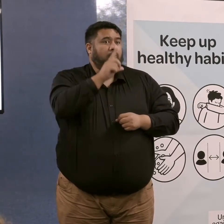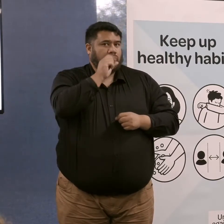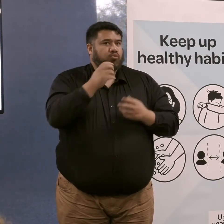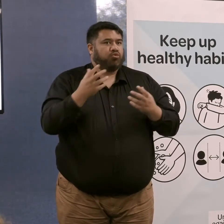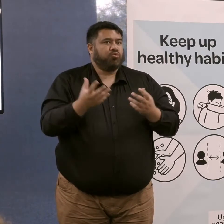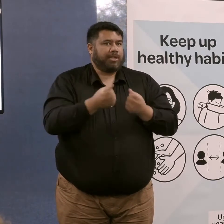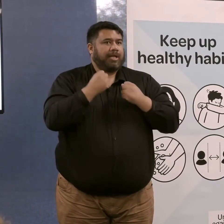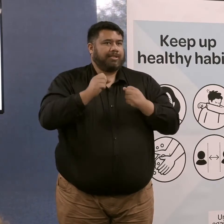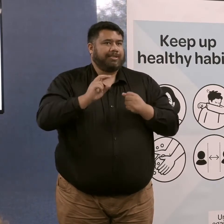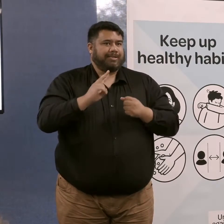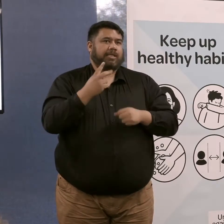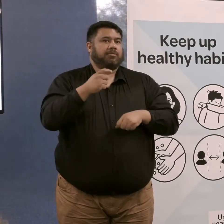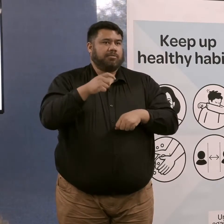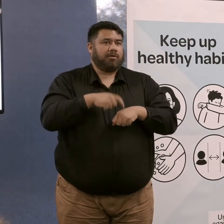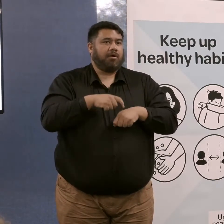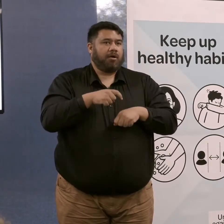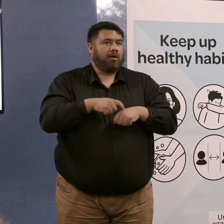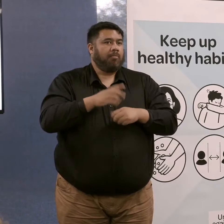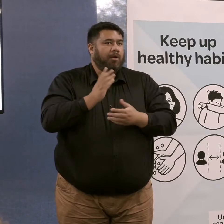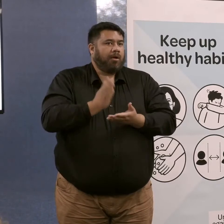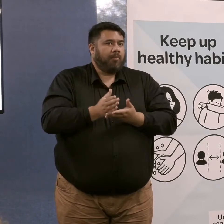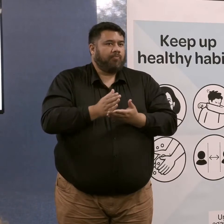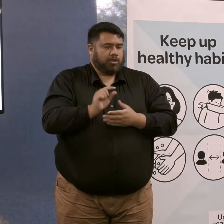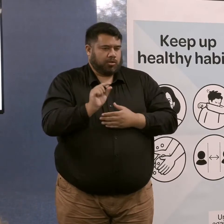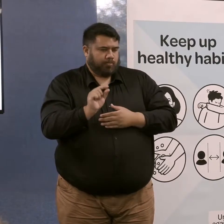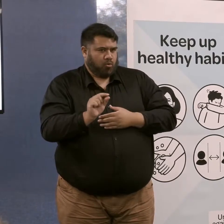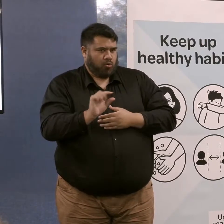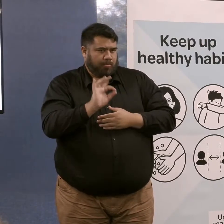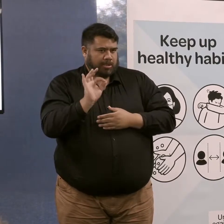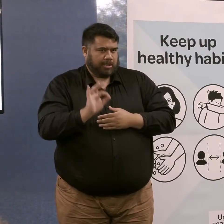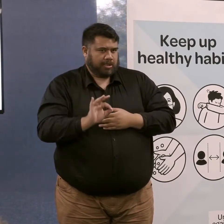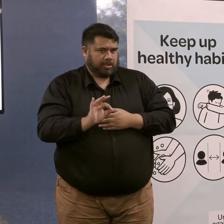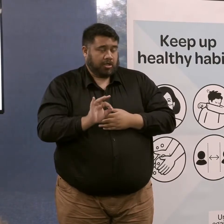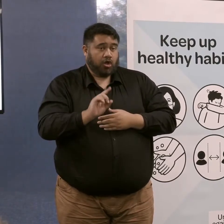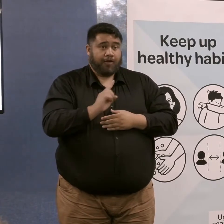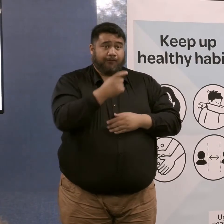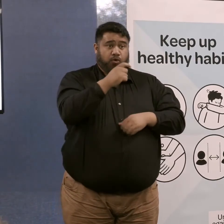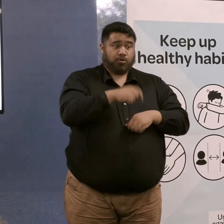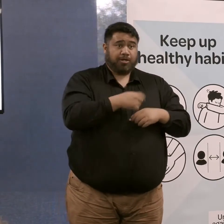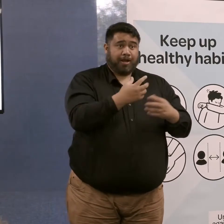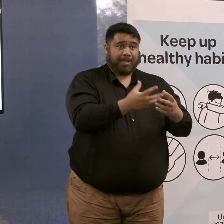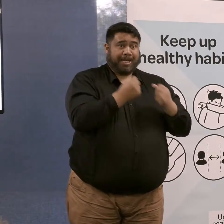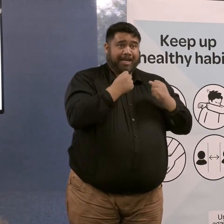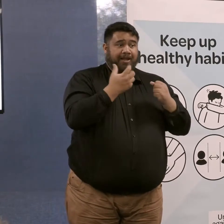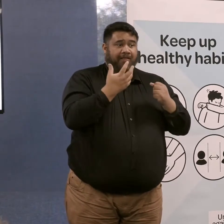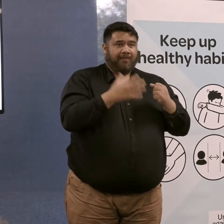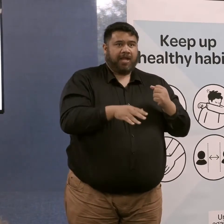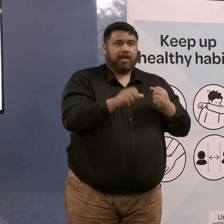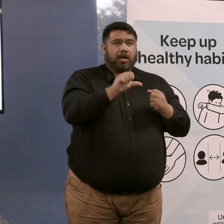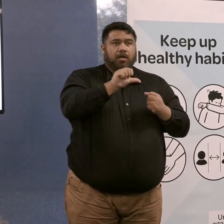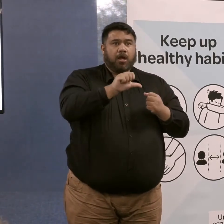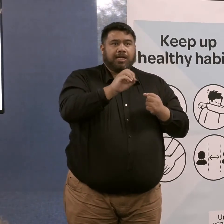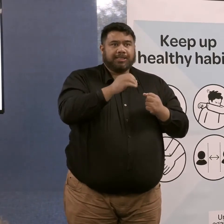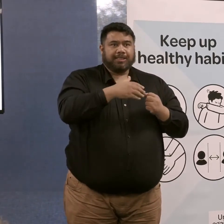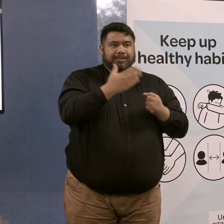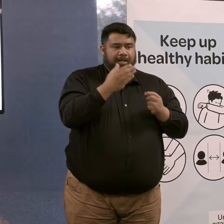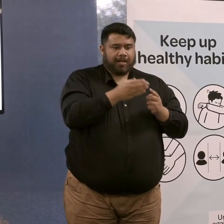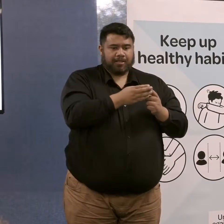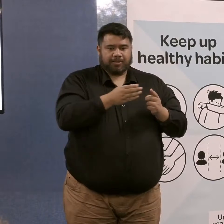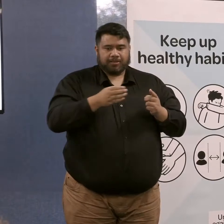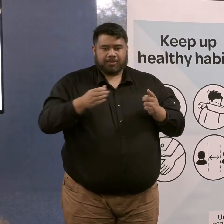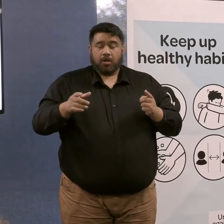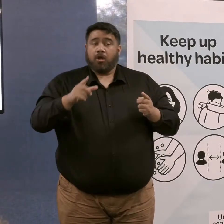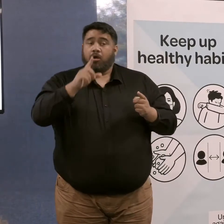risk of being reinfected with COVID within 90 days of a first infection. It happens rarely, and the guidance we've provided out